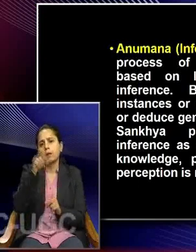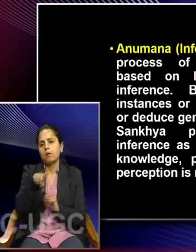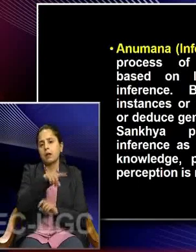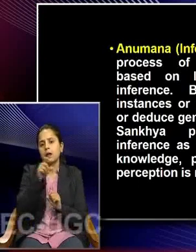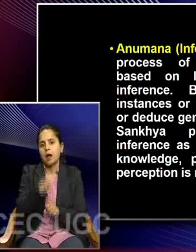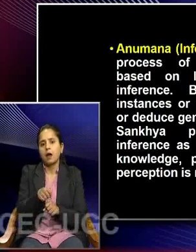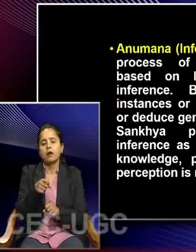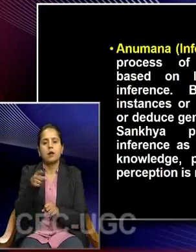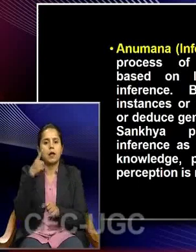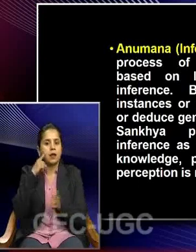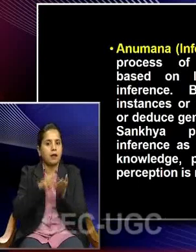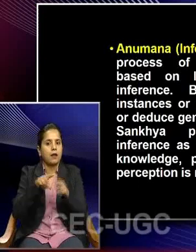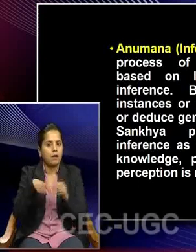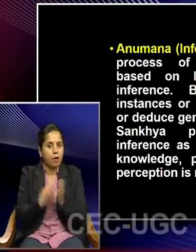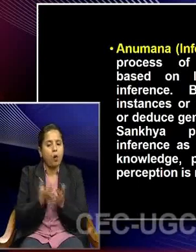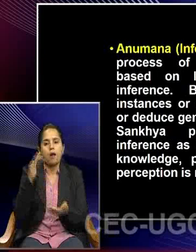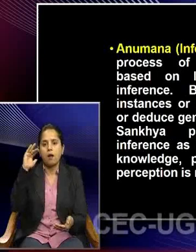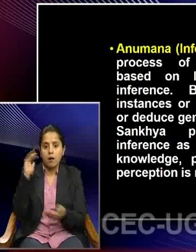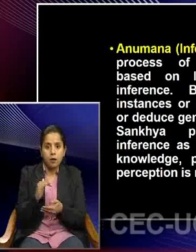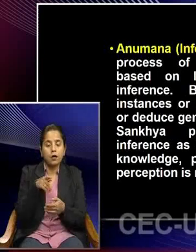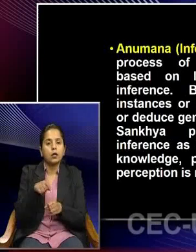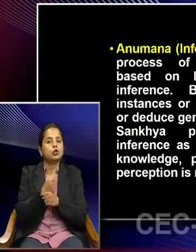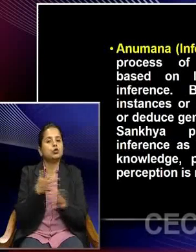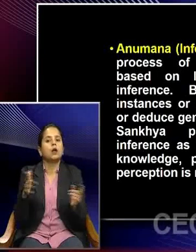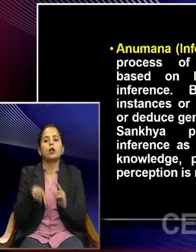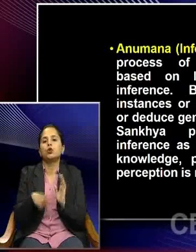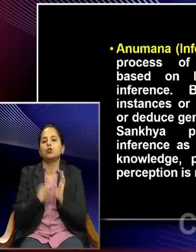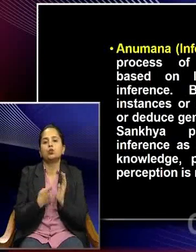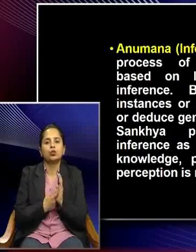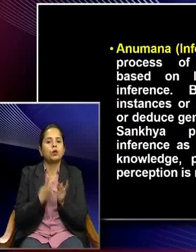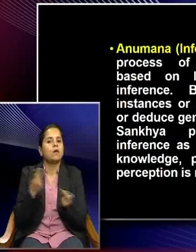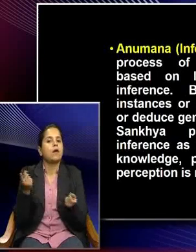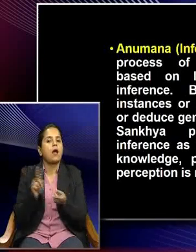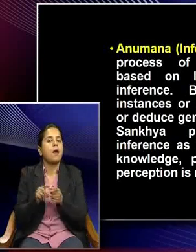infer or deduce general principles or truths.